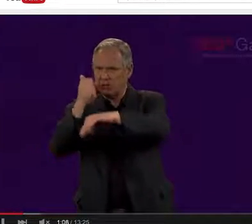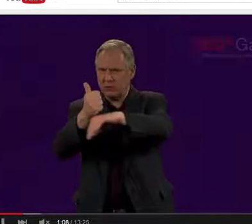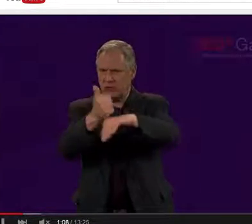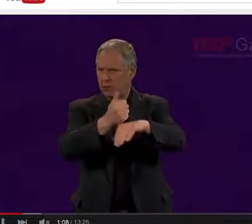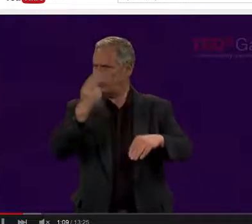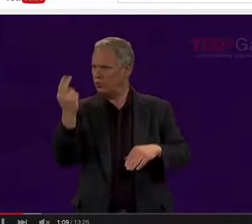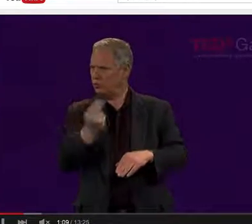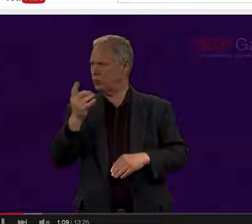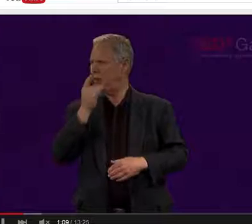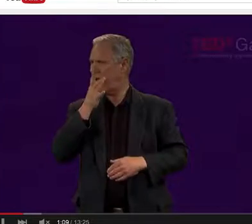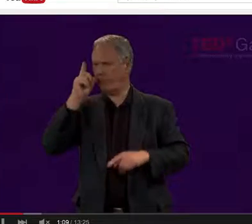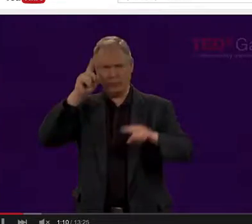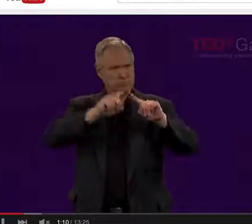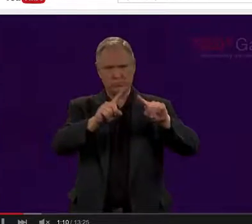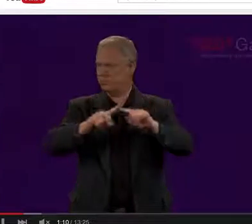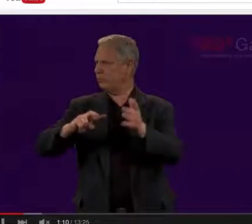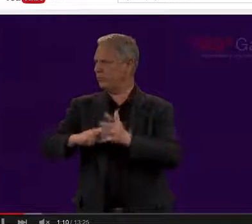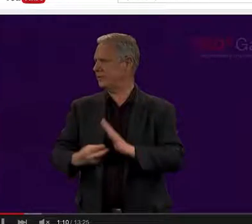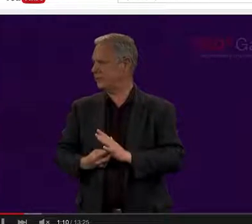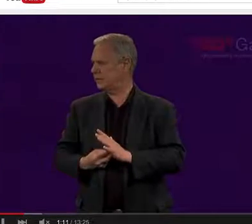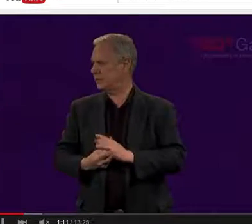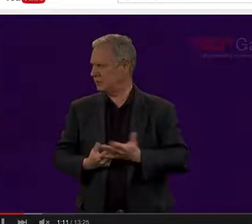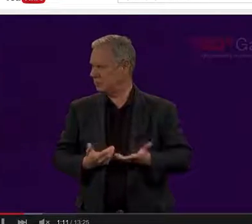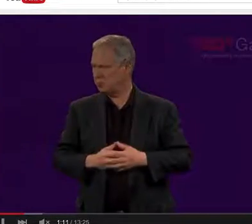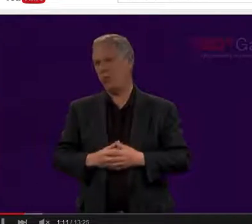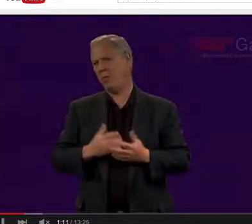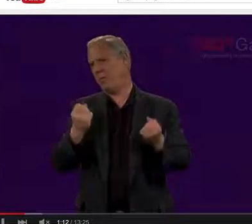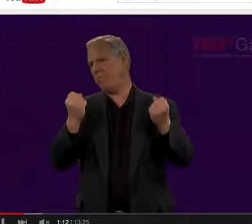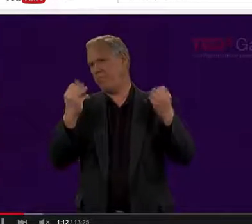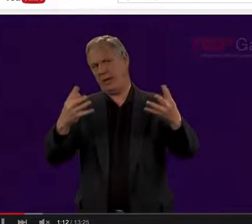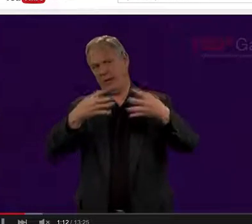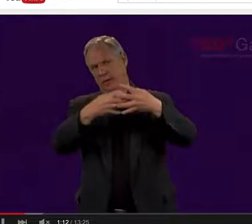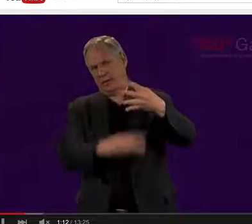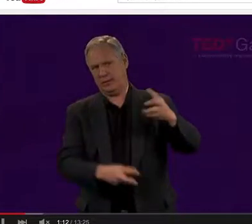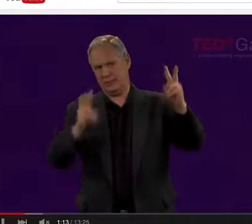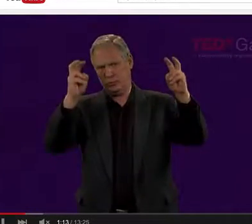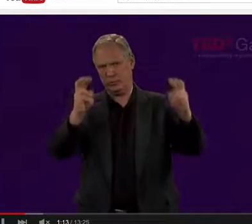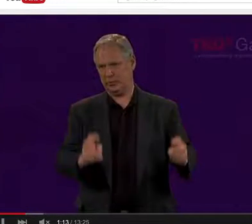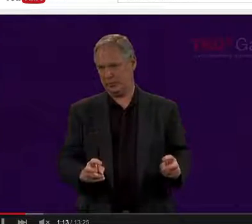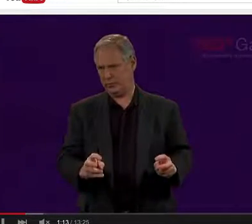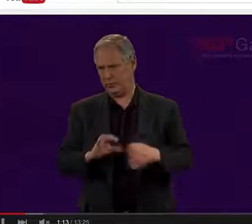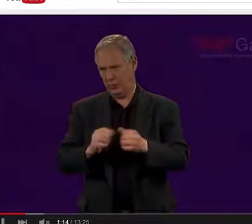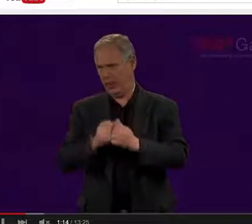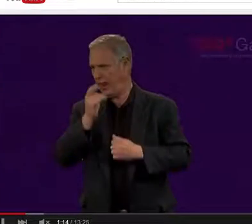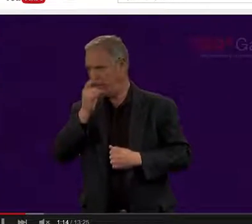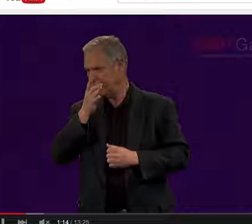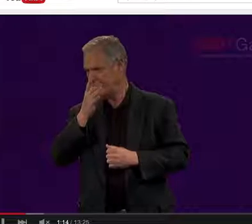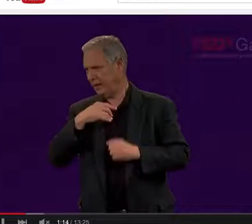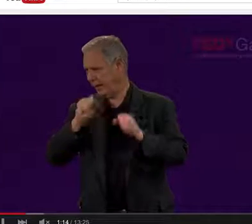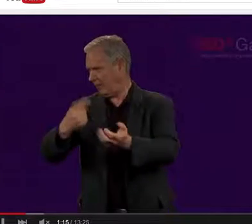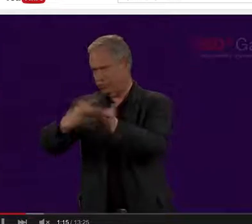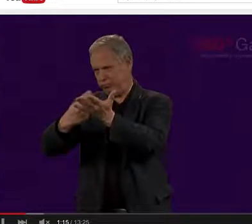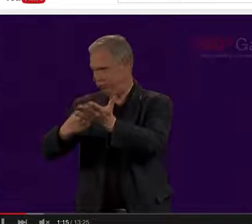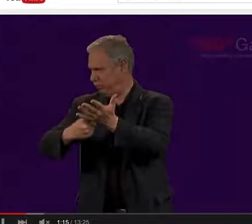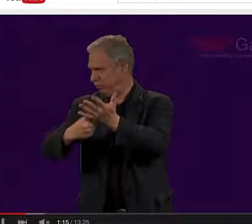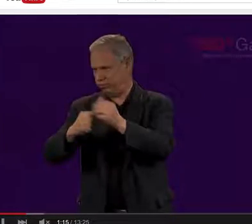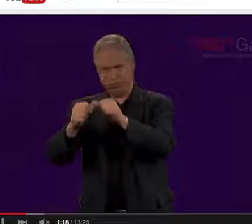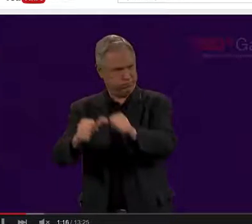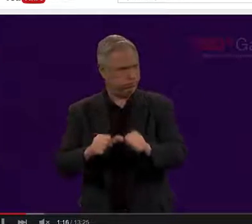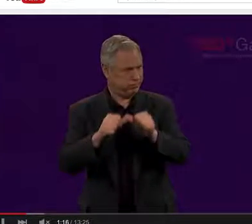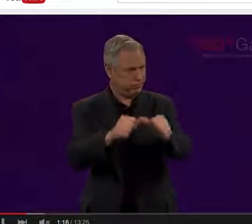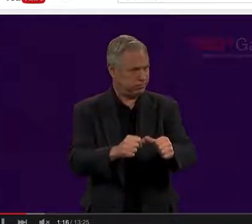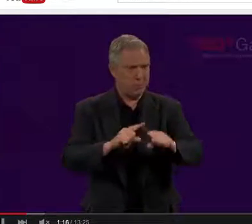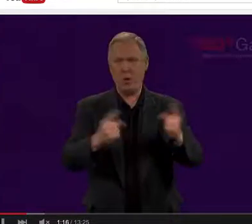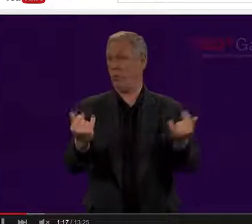There's many people that will have serious discussions about that, and we could always talk about it in length and talk about it